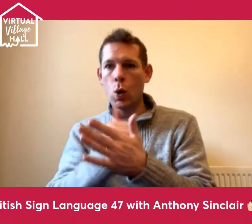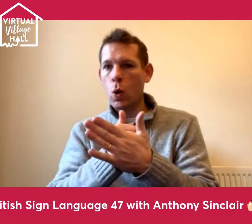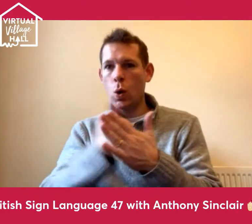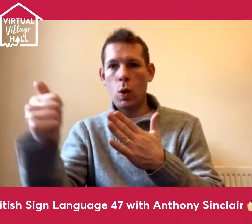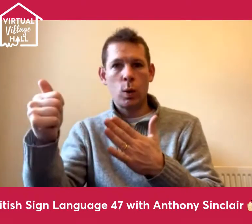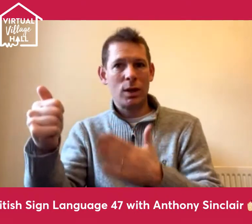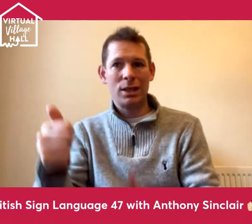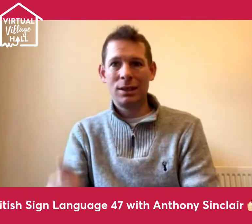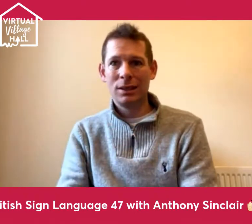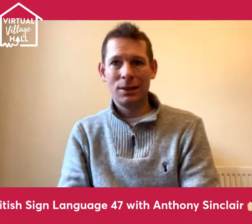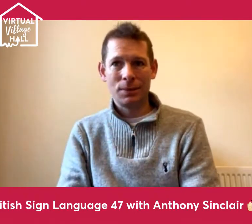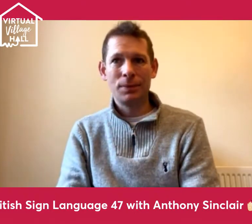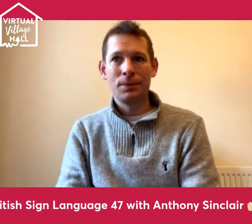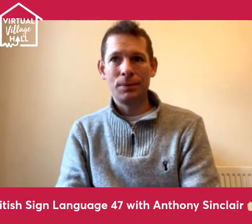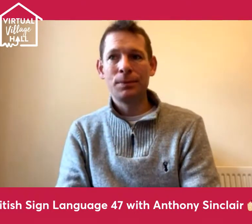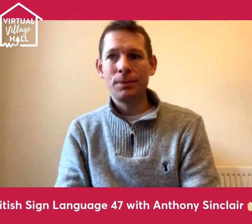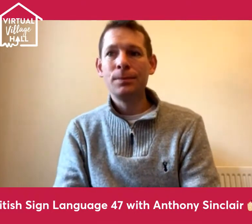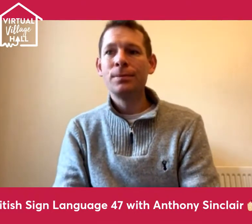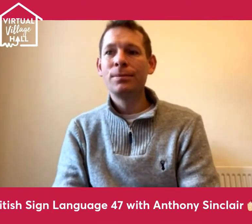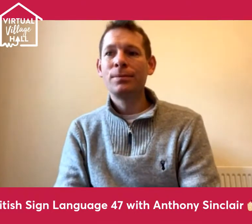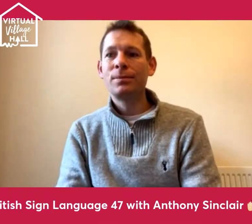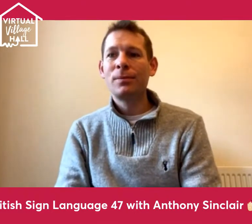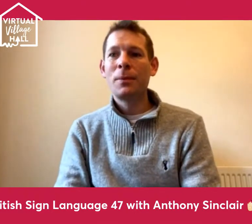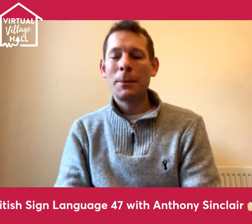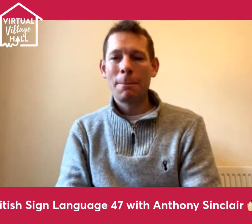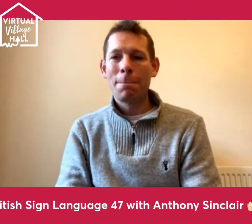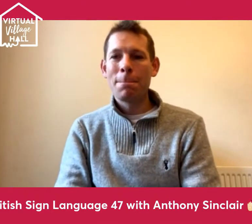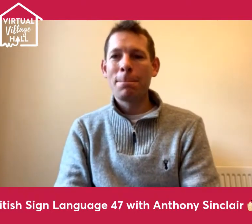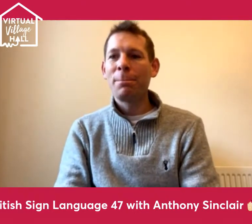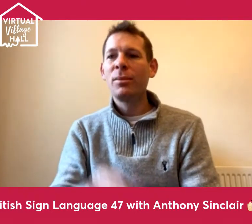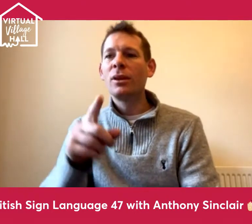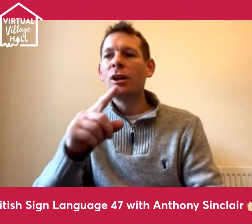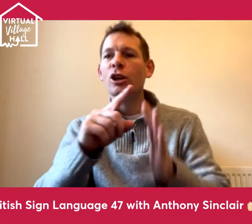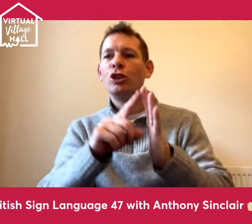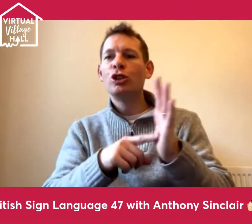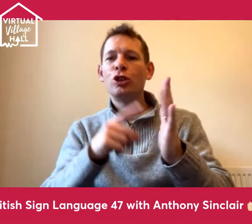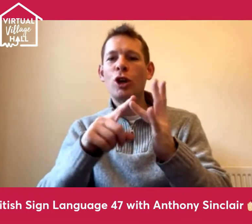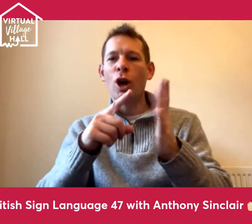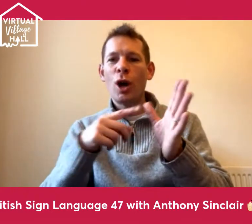comes at the end. So the question in BSL always comes at the end.